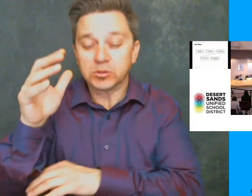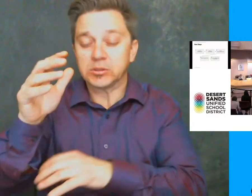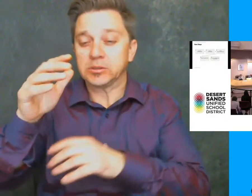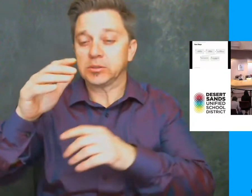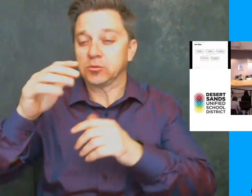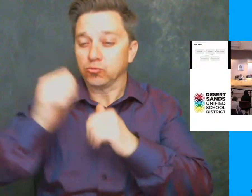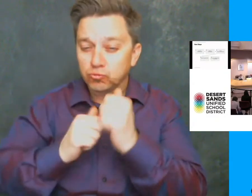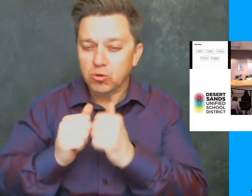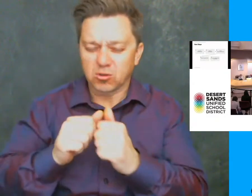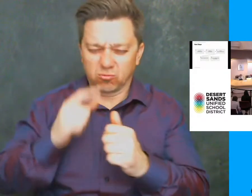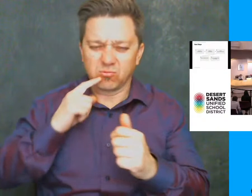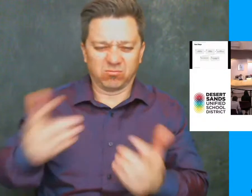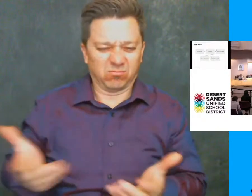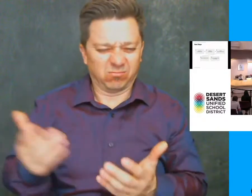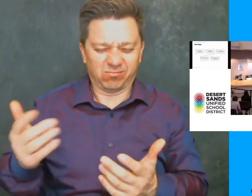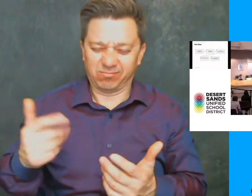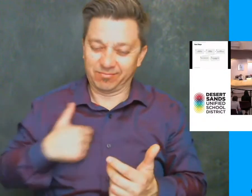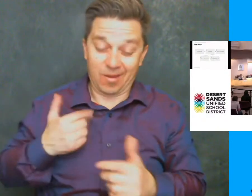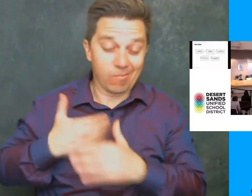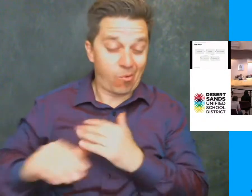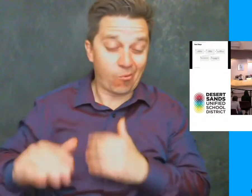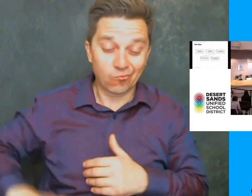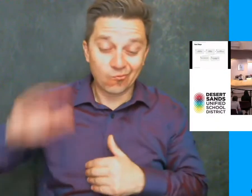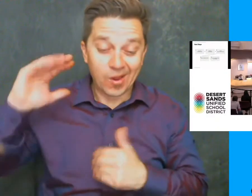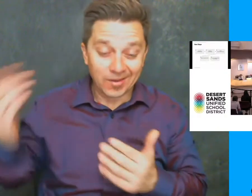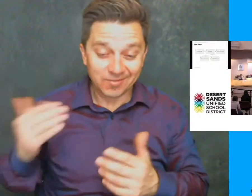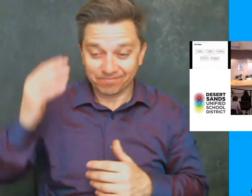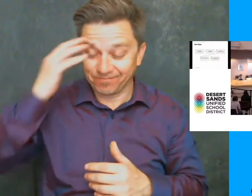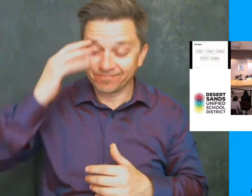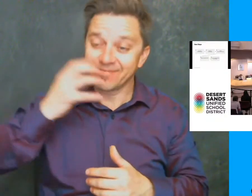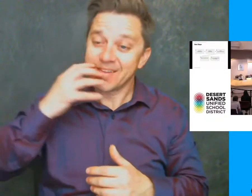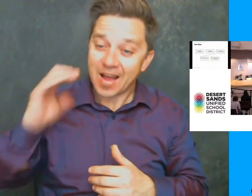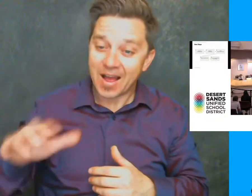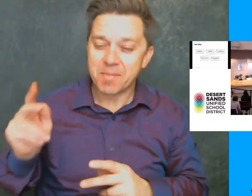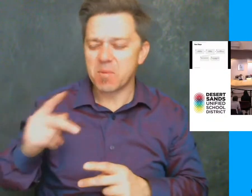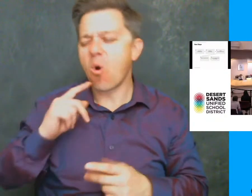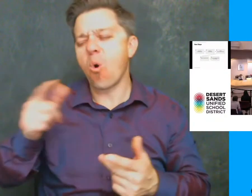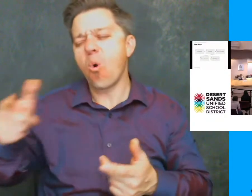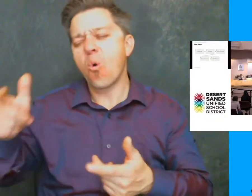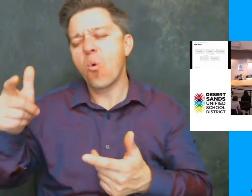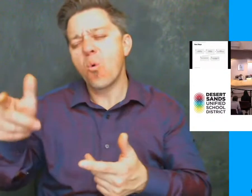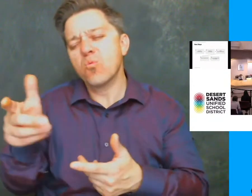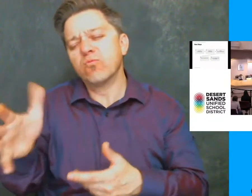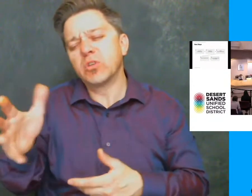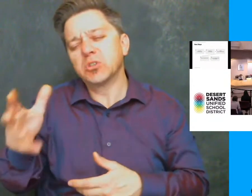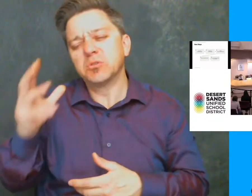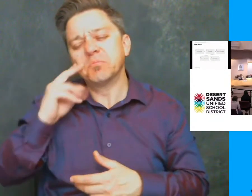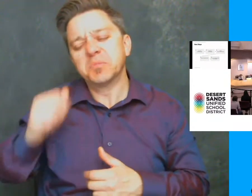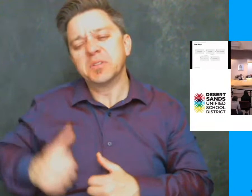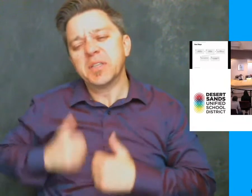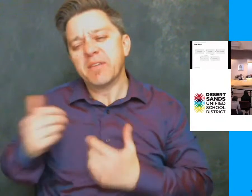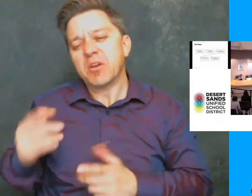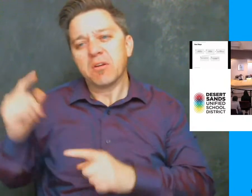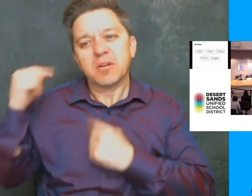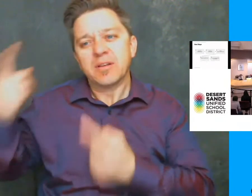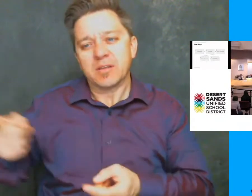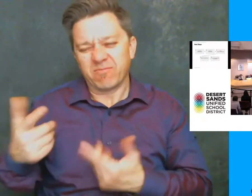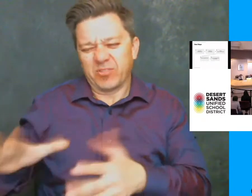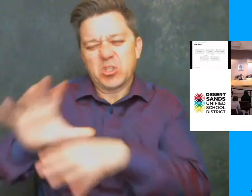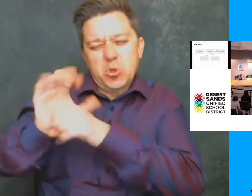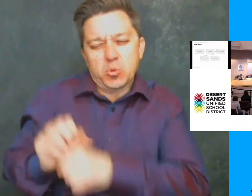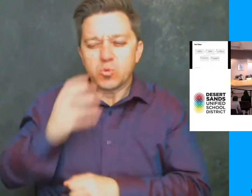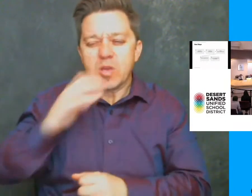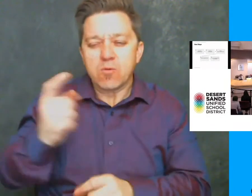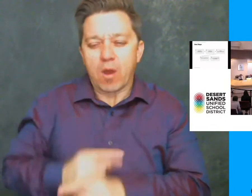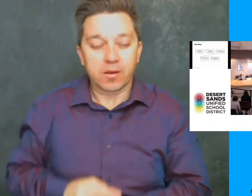so hot here. I was born and raised here, and it's, people say to me, oh, well, you've lived here your whole life, don't you get used to the heat? No, you don't get used to the